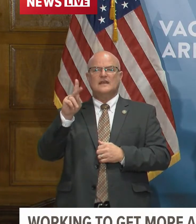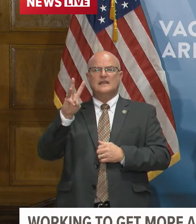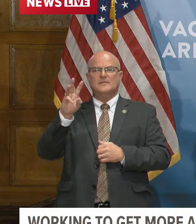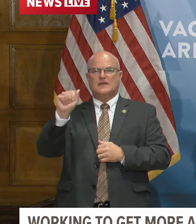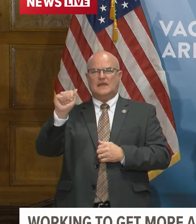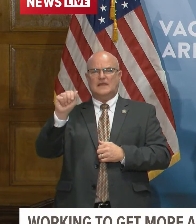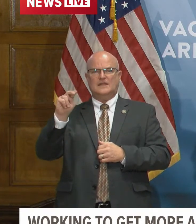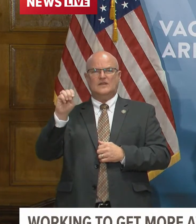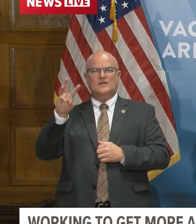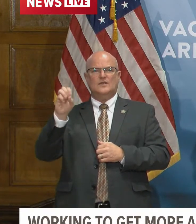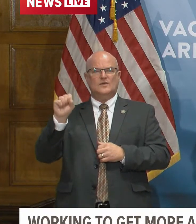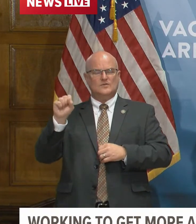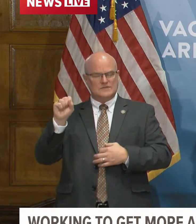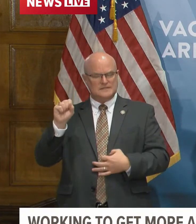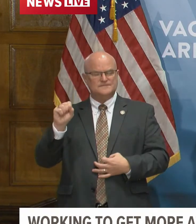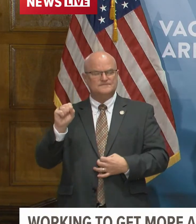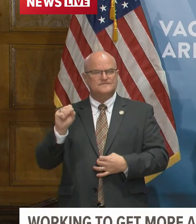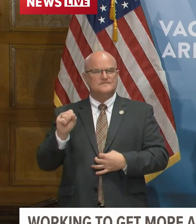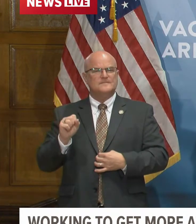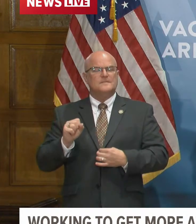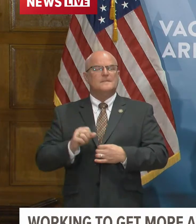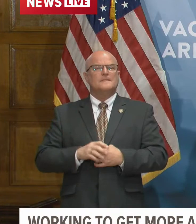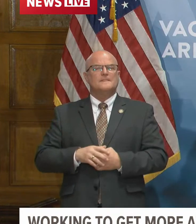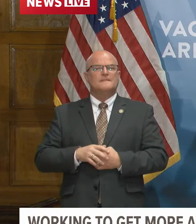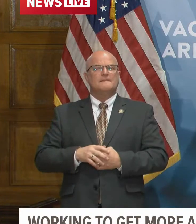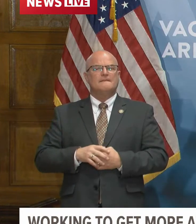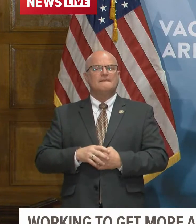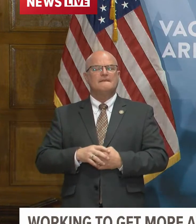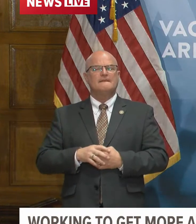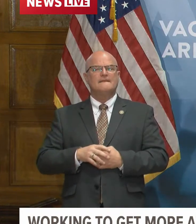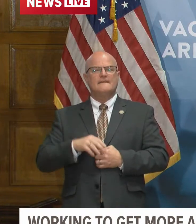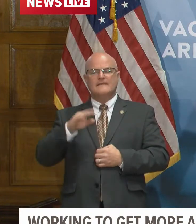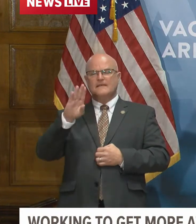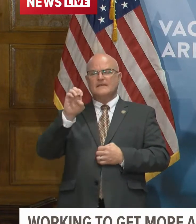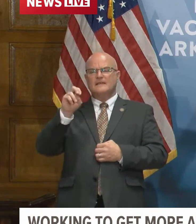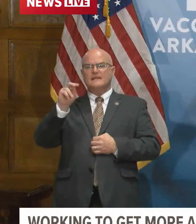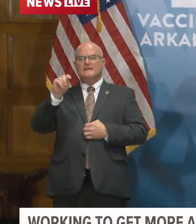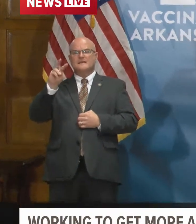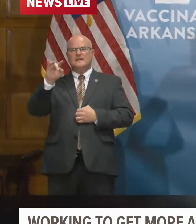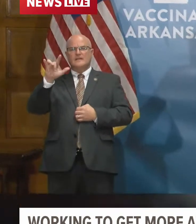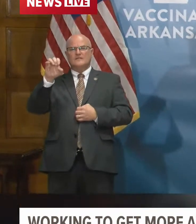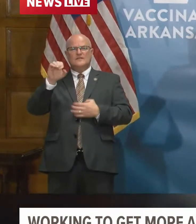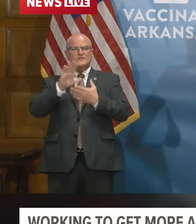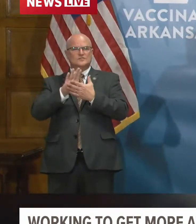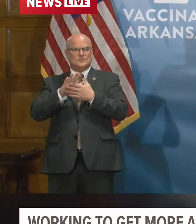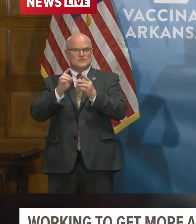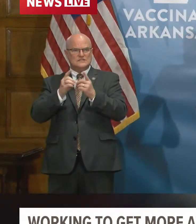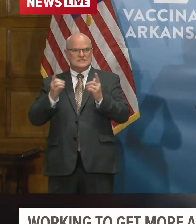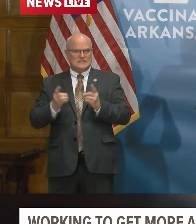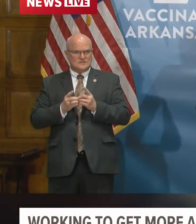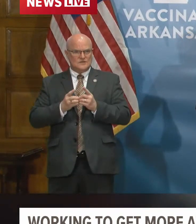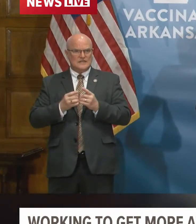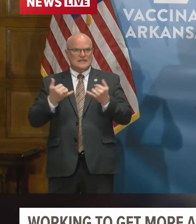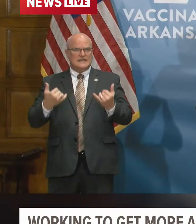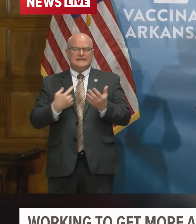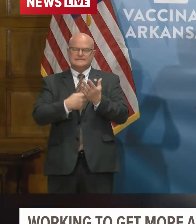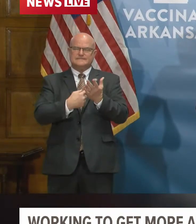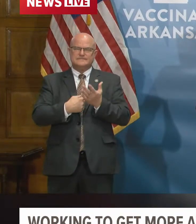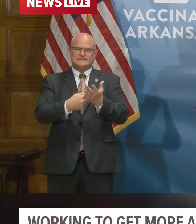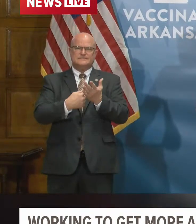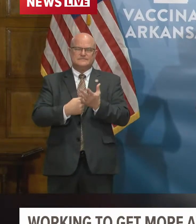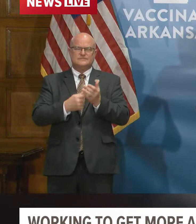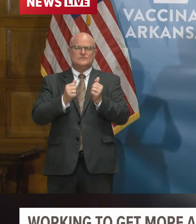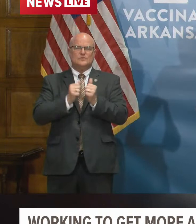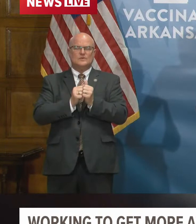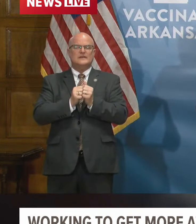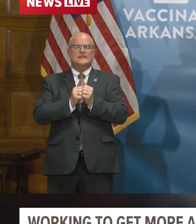News. Yes. Good to talk to you again. The Bentonville School District is currently tied up in litigation in Benton County